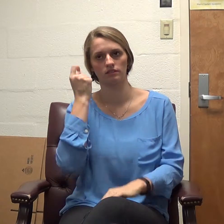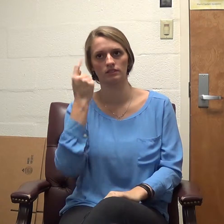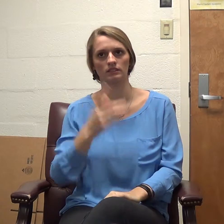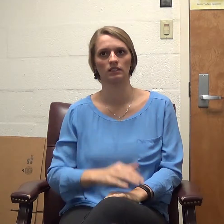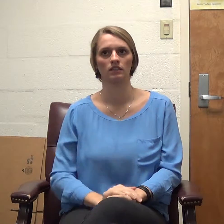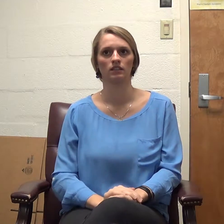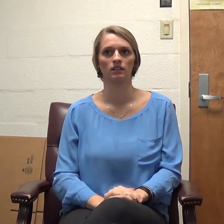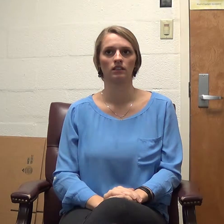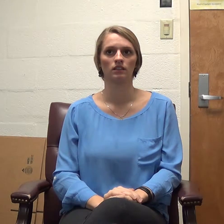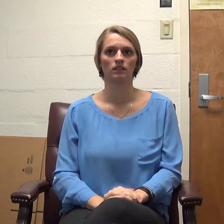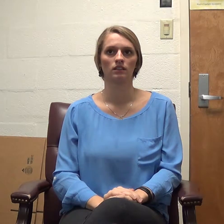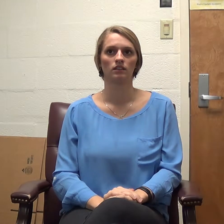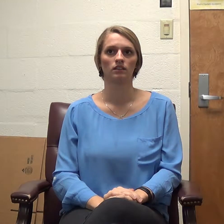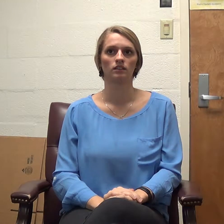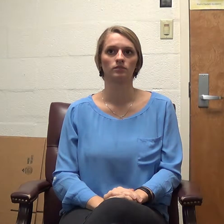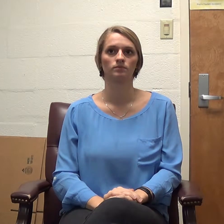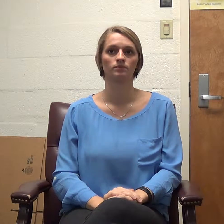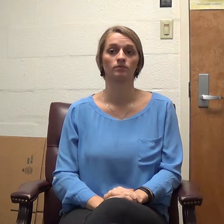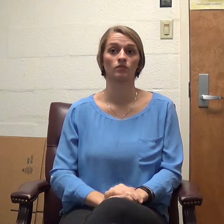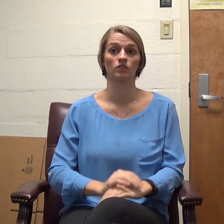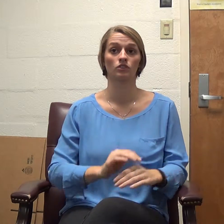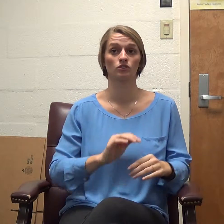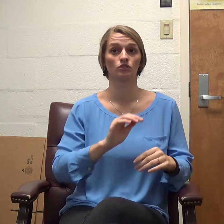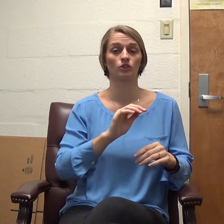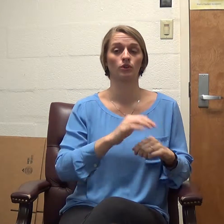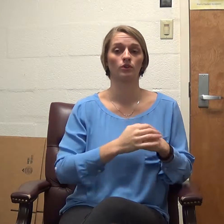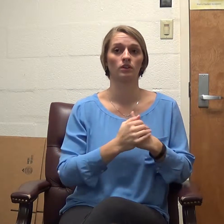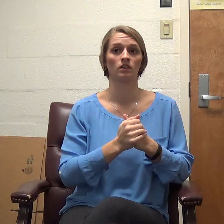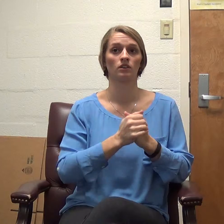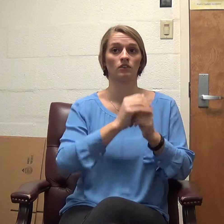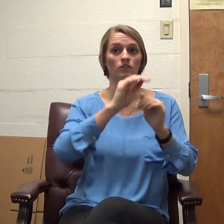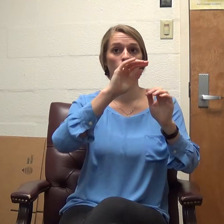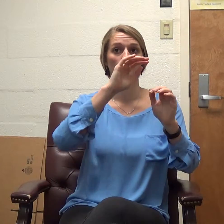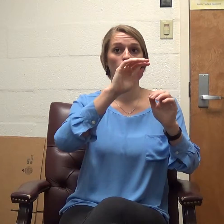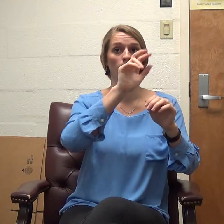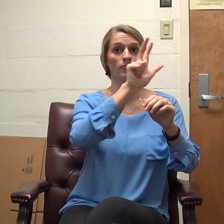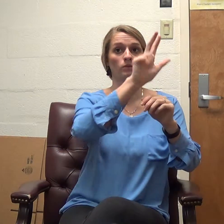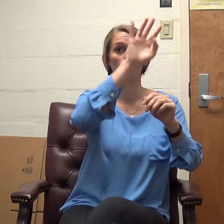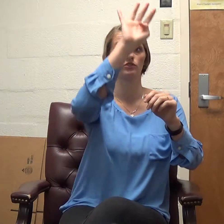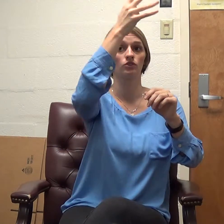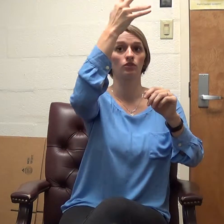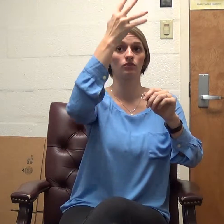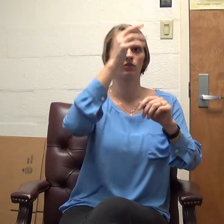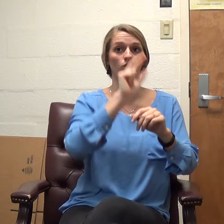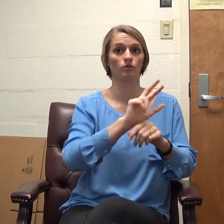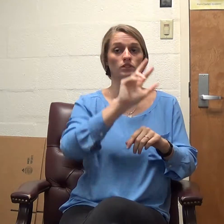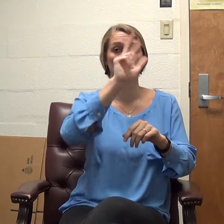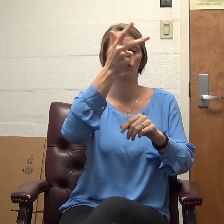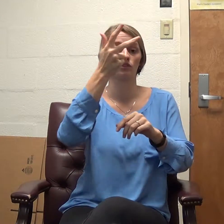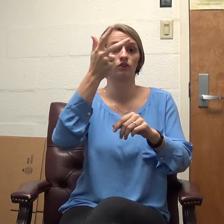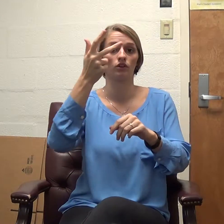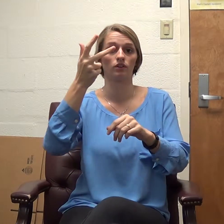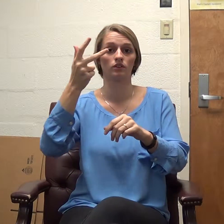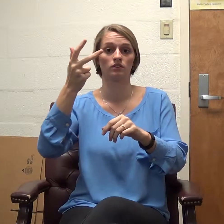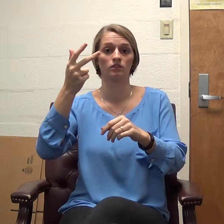power, we divided by 3, right? 81 divided by 3 is 27. When we went from the 3rd power to the 2nd